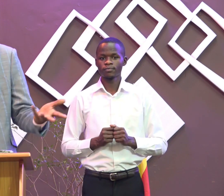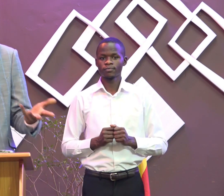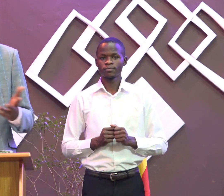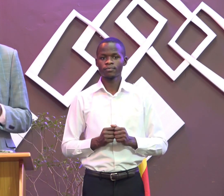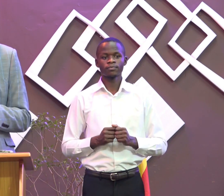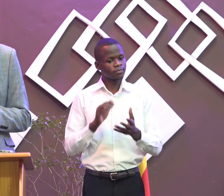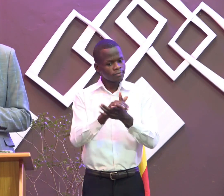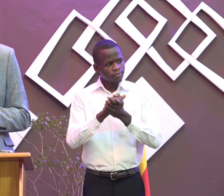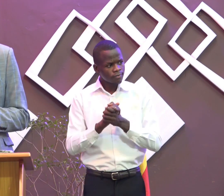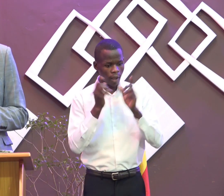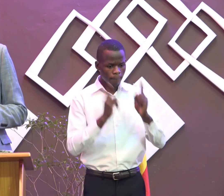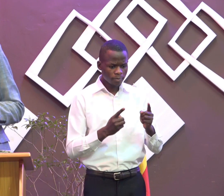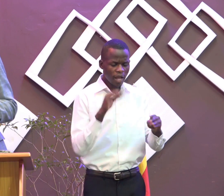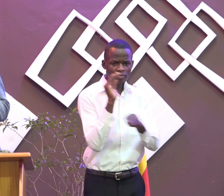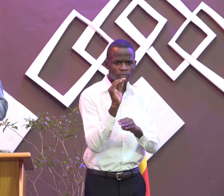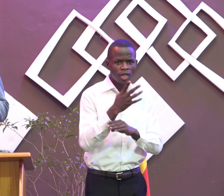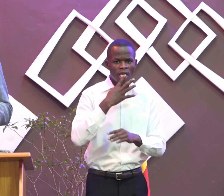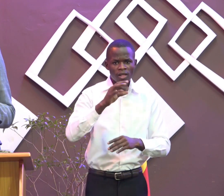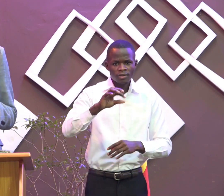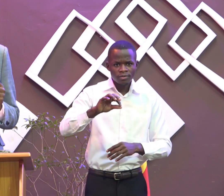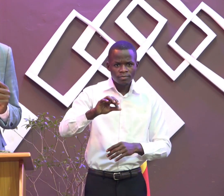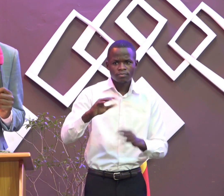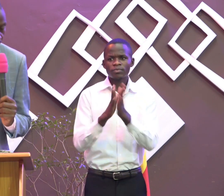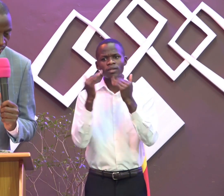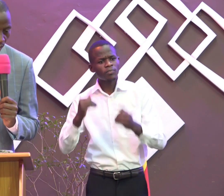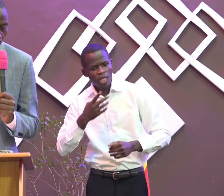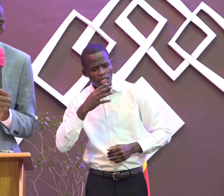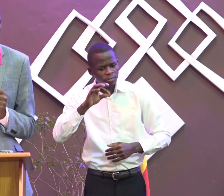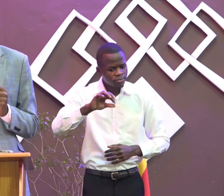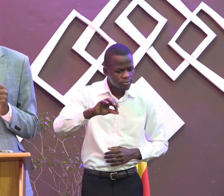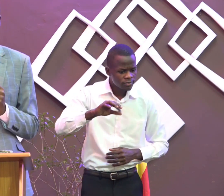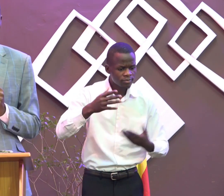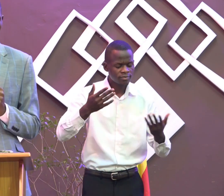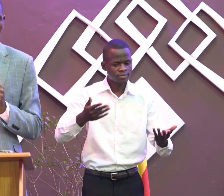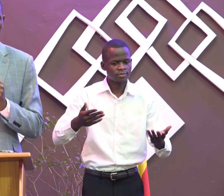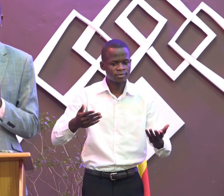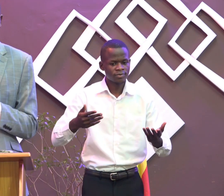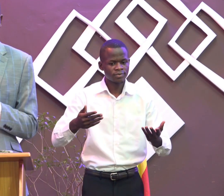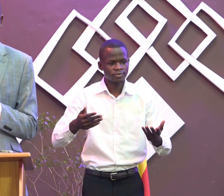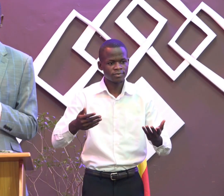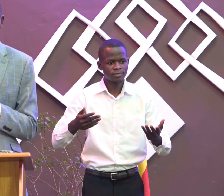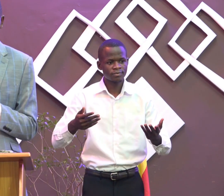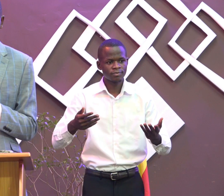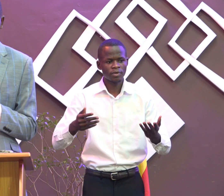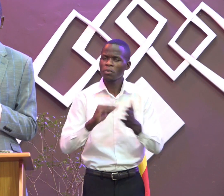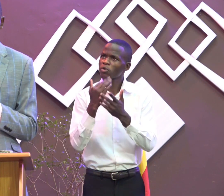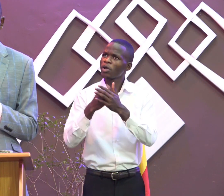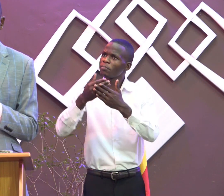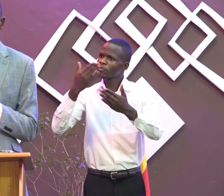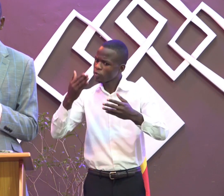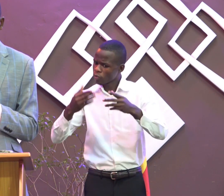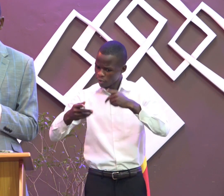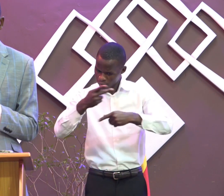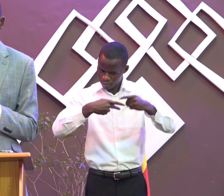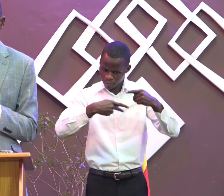Abuzo omunyo. He's asking for salt. Msabi omunyo. He has requested for salt. Yagula akapakiti nga